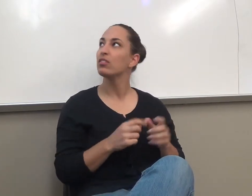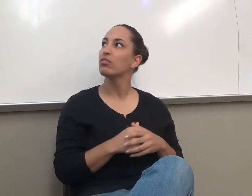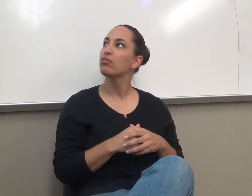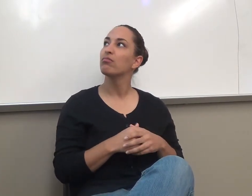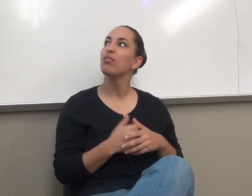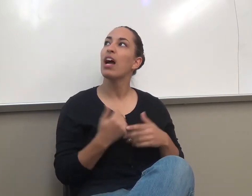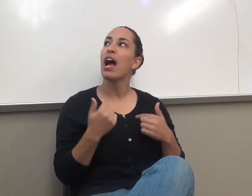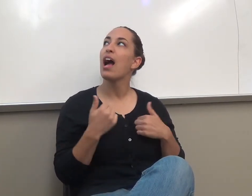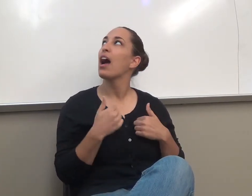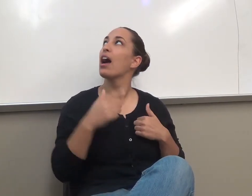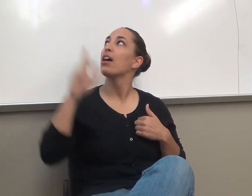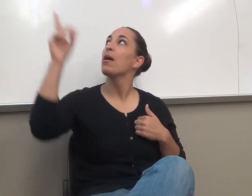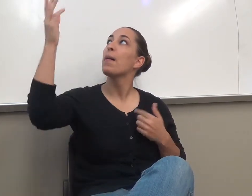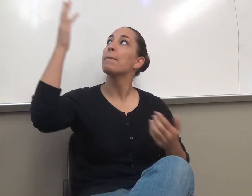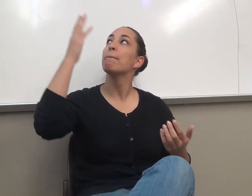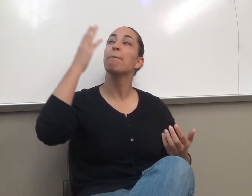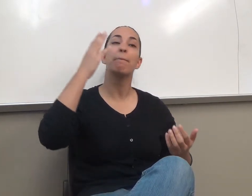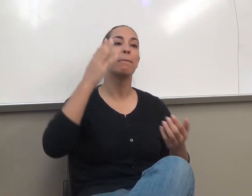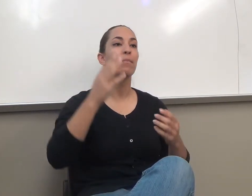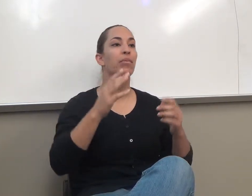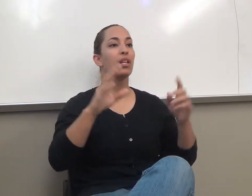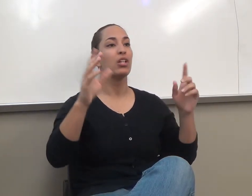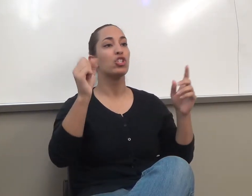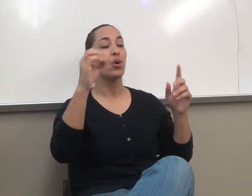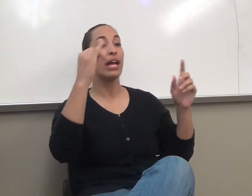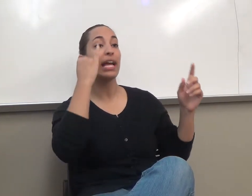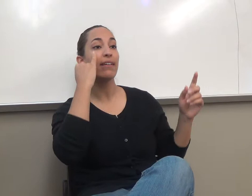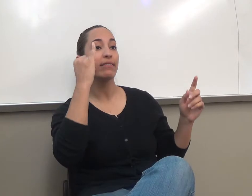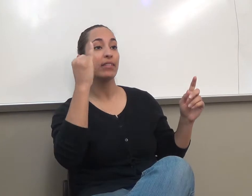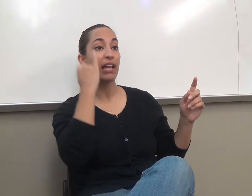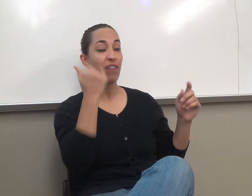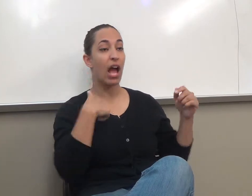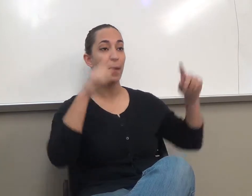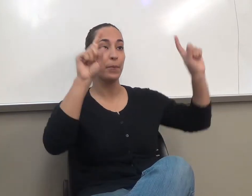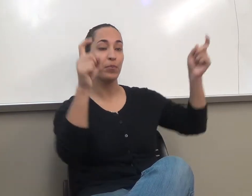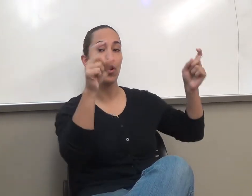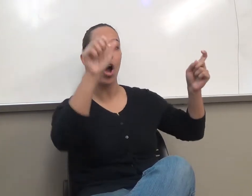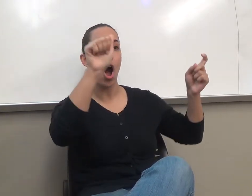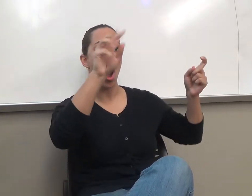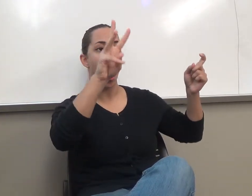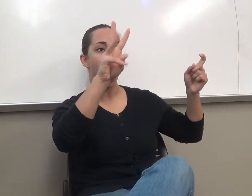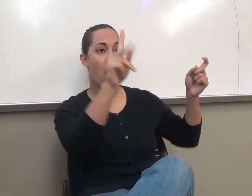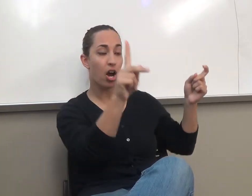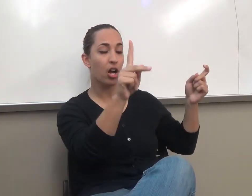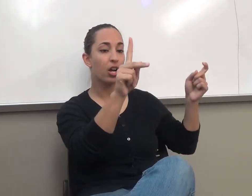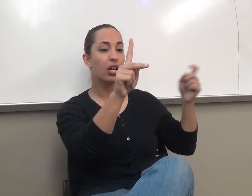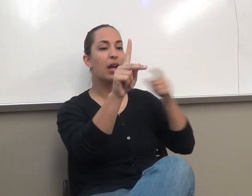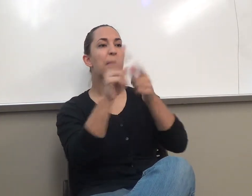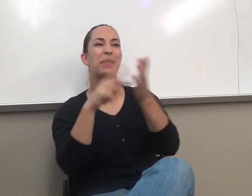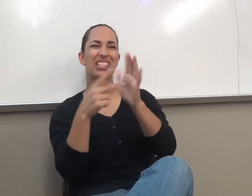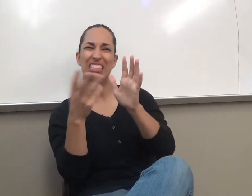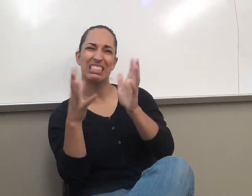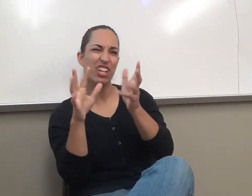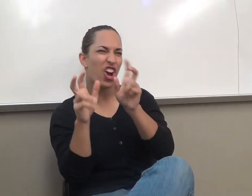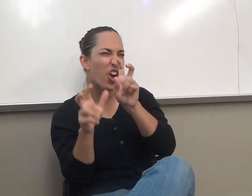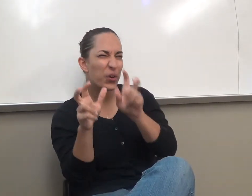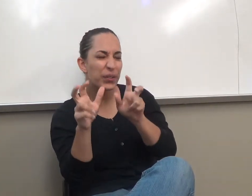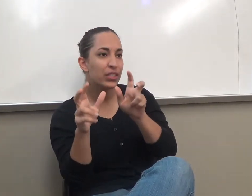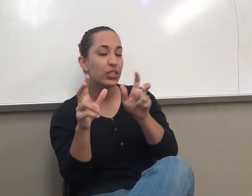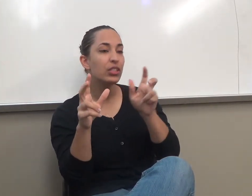suggestion here. So this is awkward, and that's on your correction list. It's really a definable grammar error. It's just